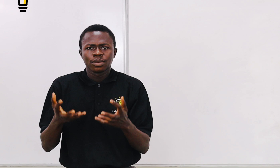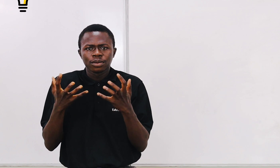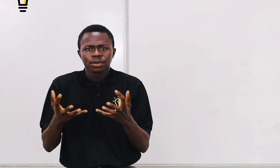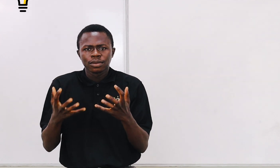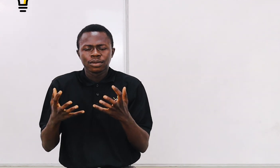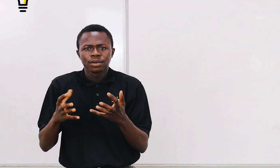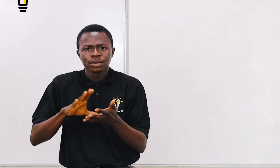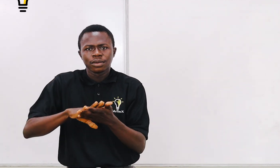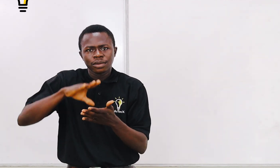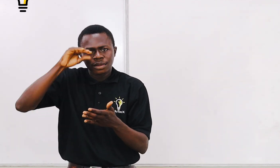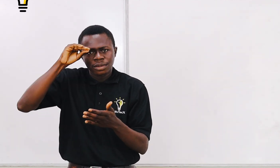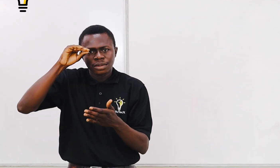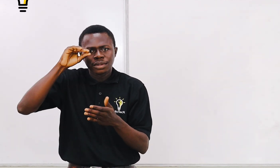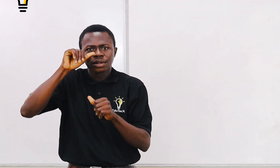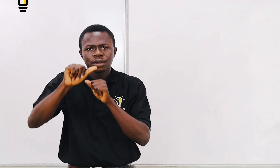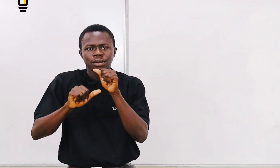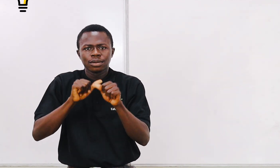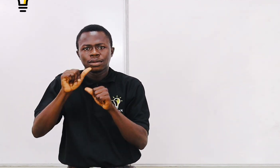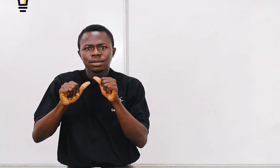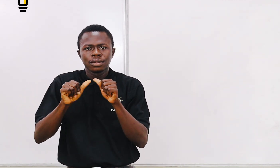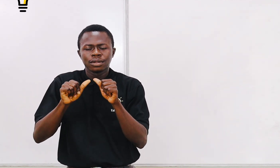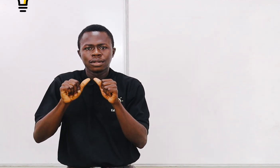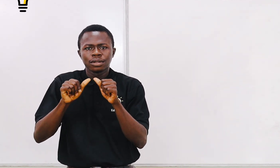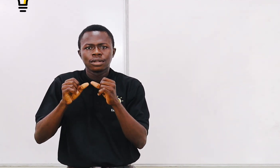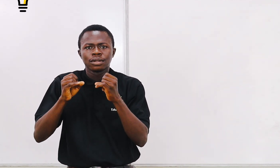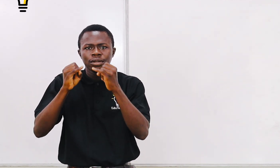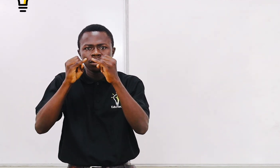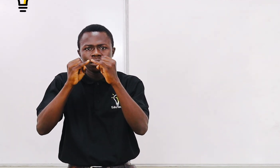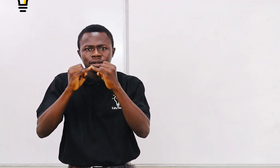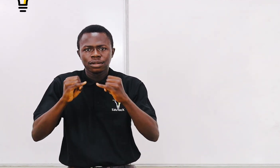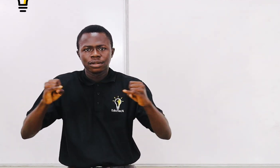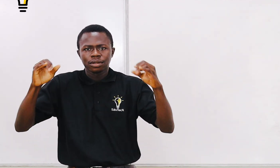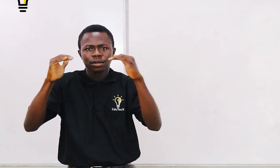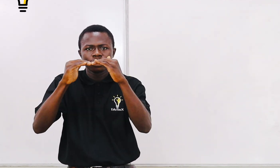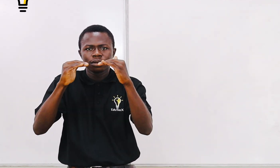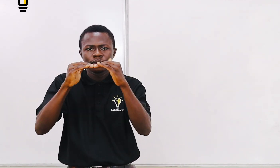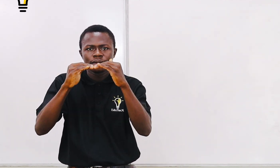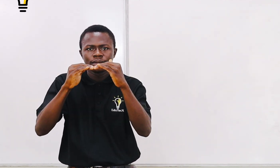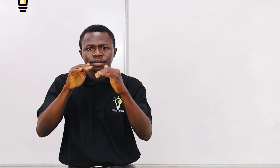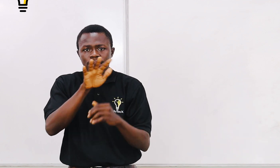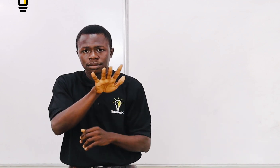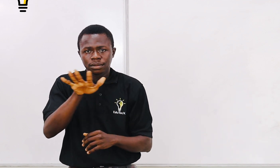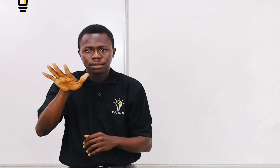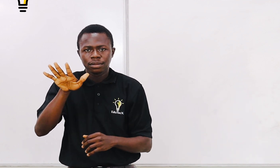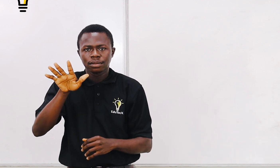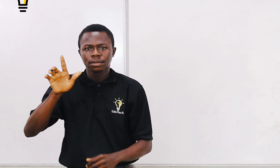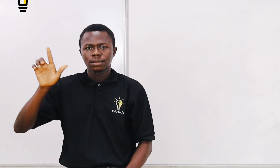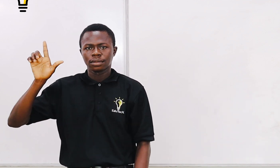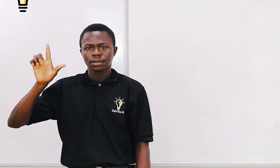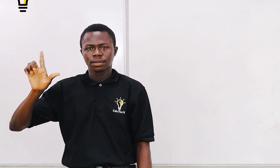we want to study something about linear equations. The spelling